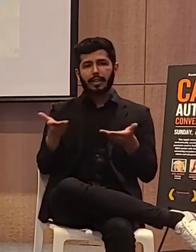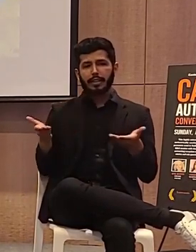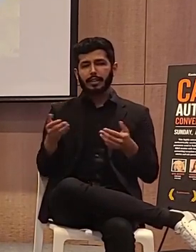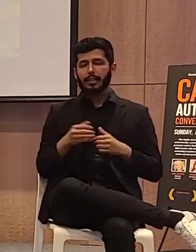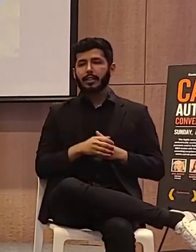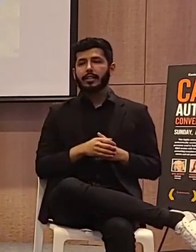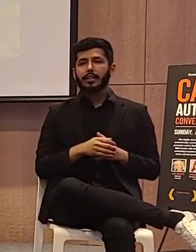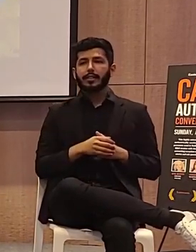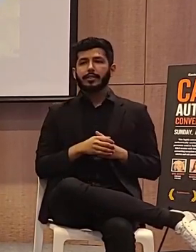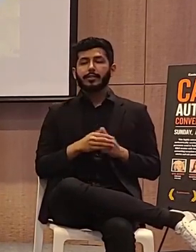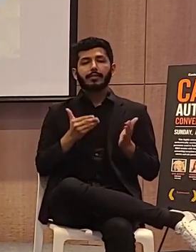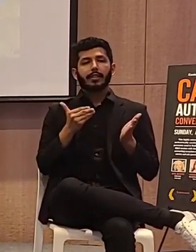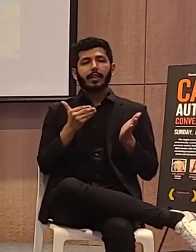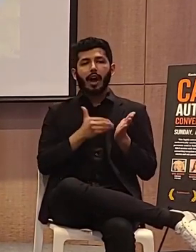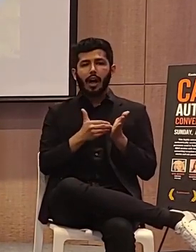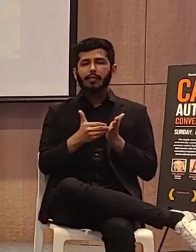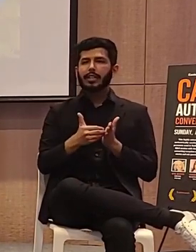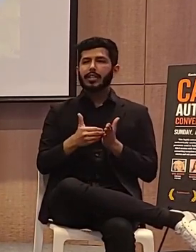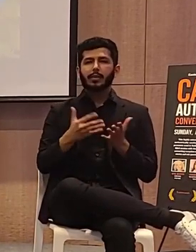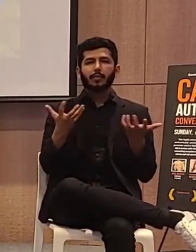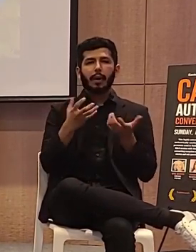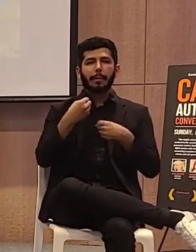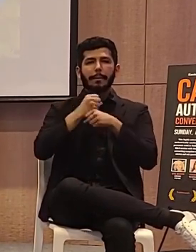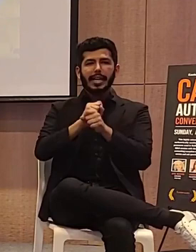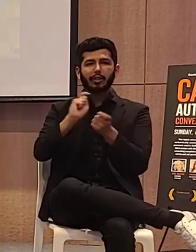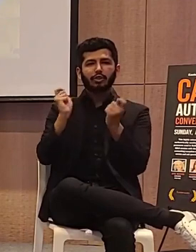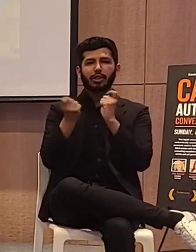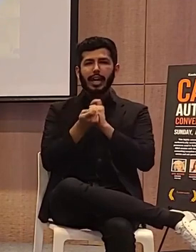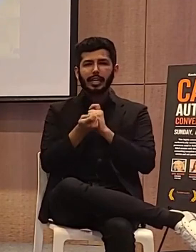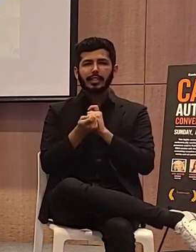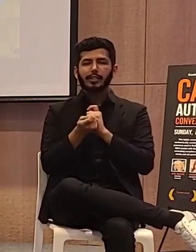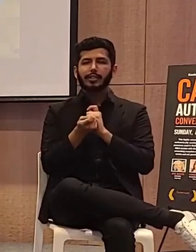what often seems to move things forward is when